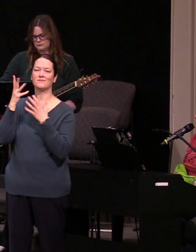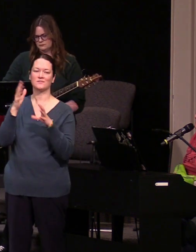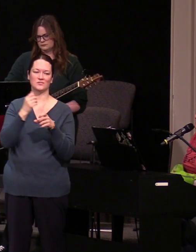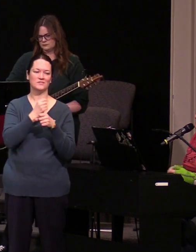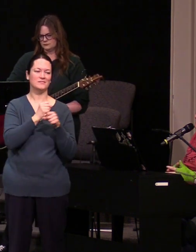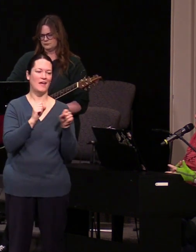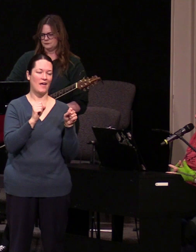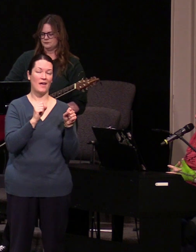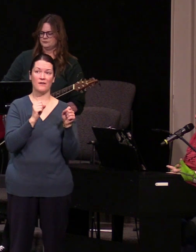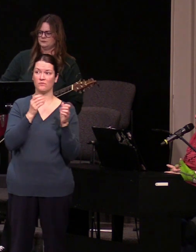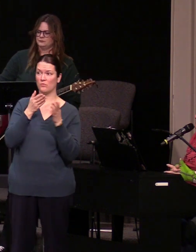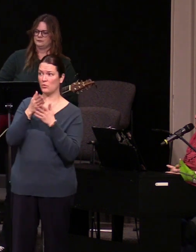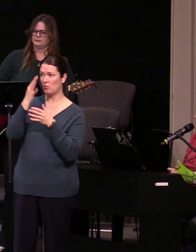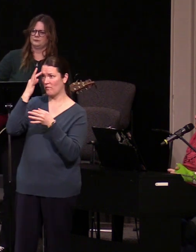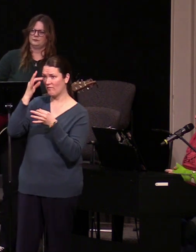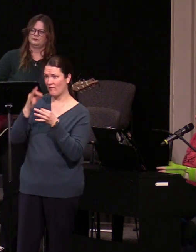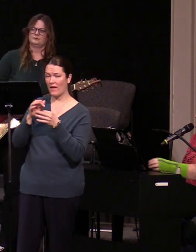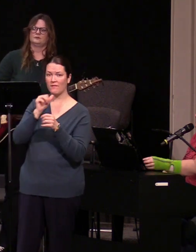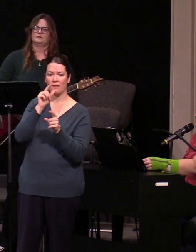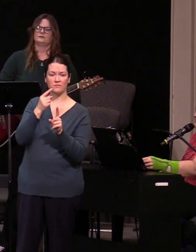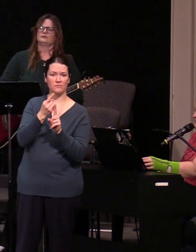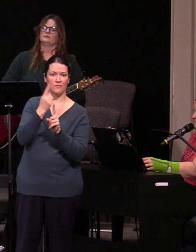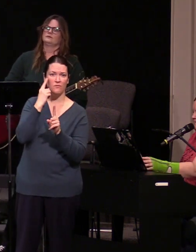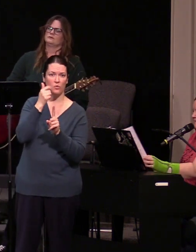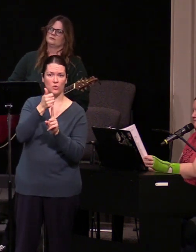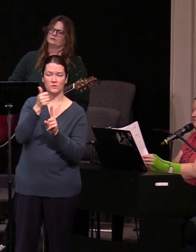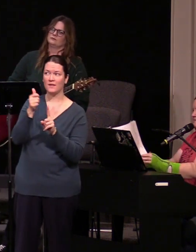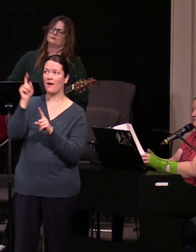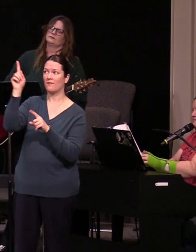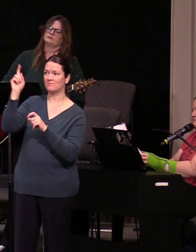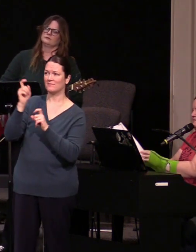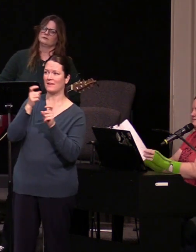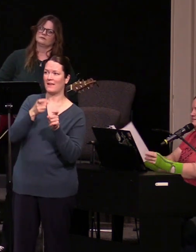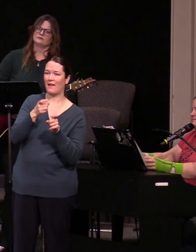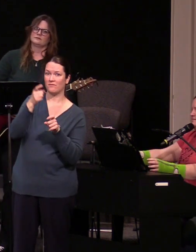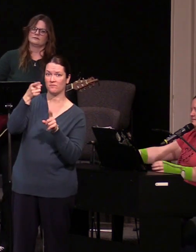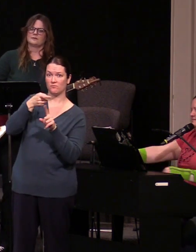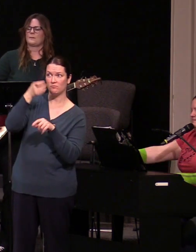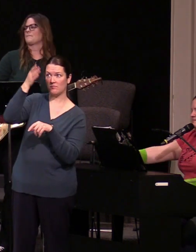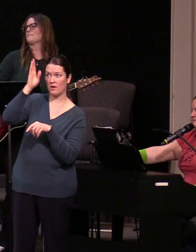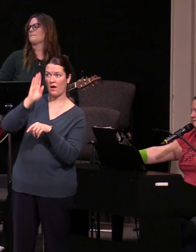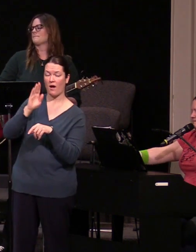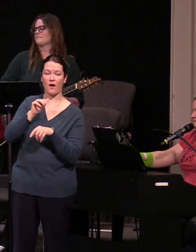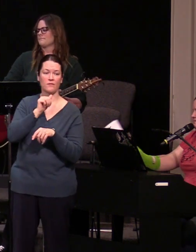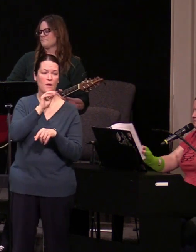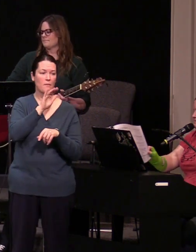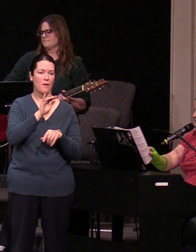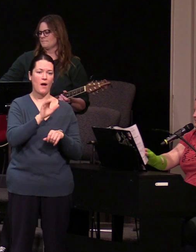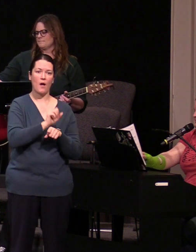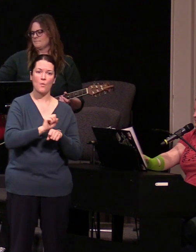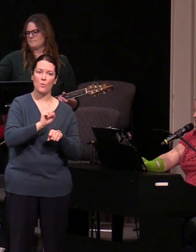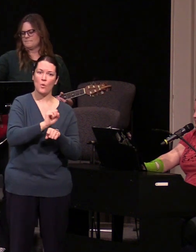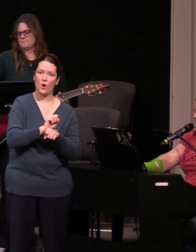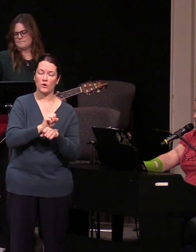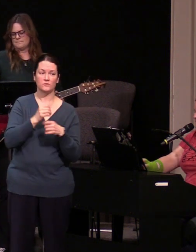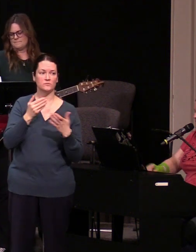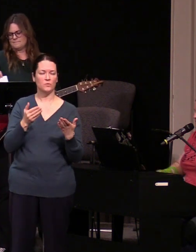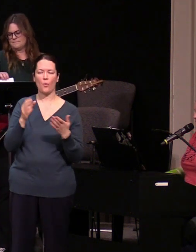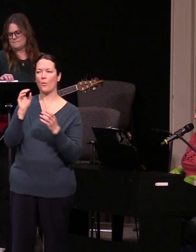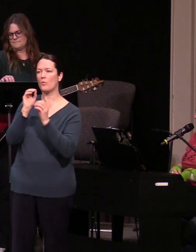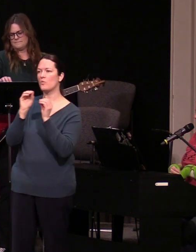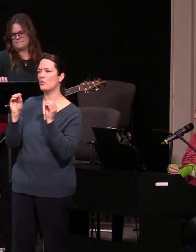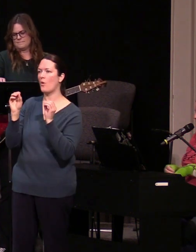faith, and this not from yourselves, it is the gift of God, not by works, so that no